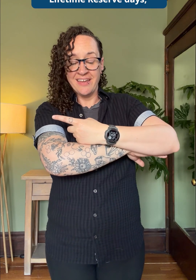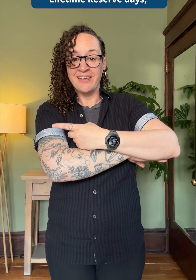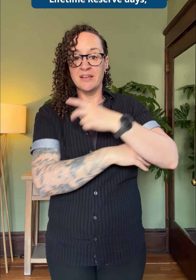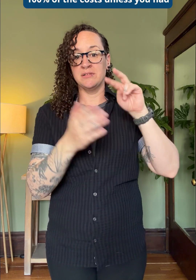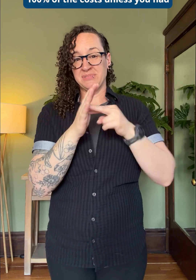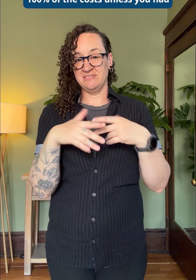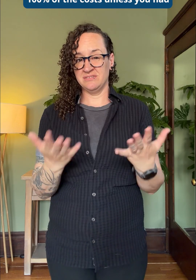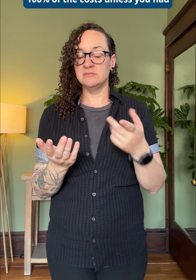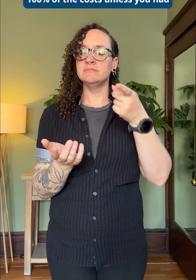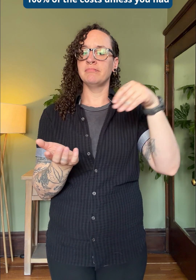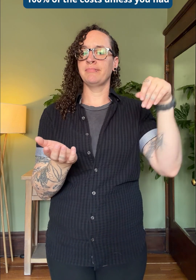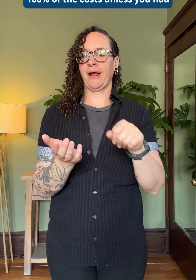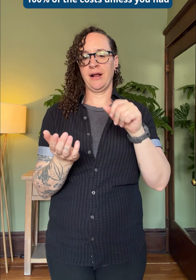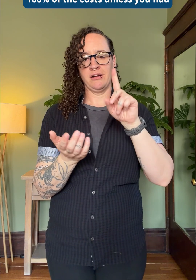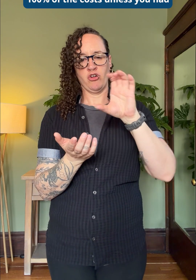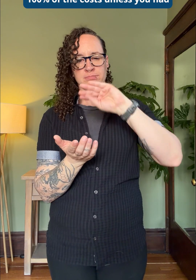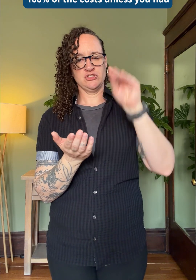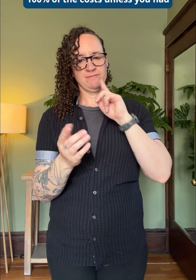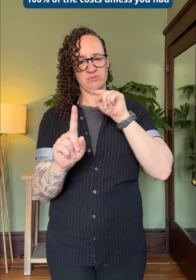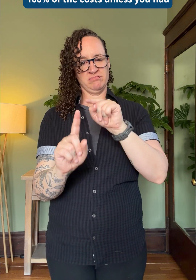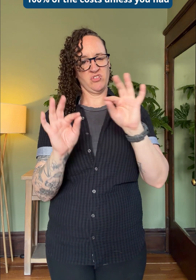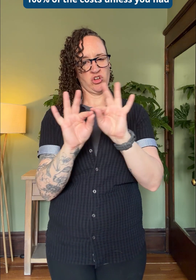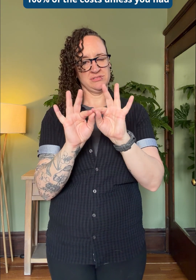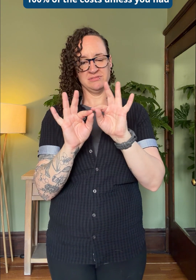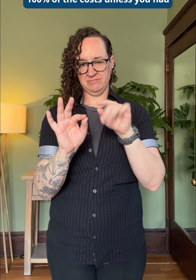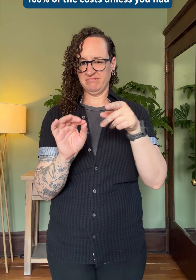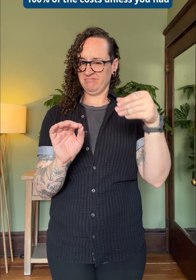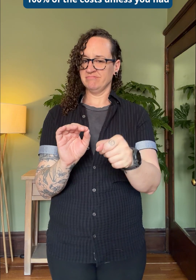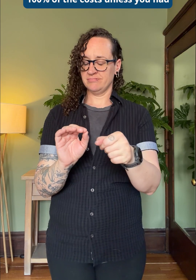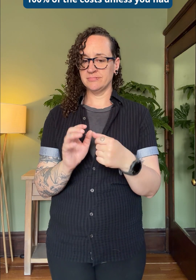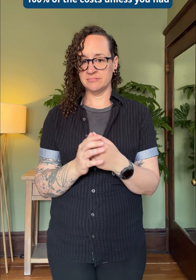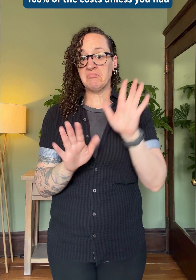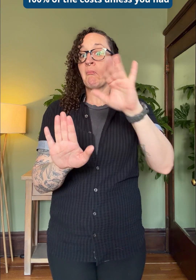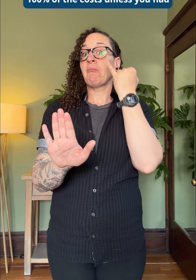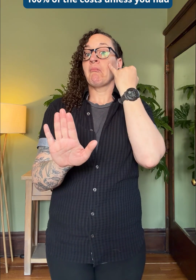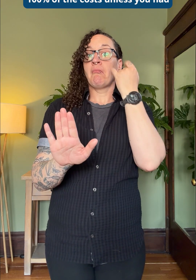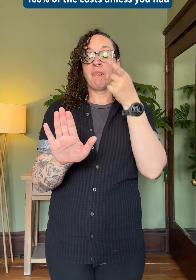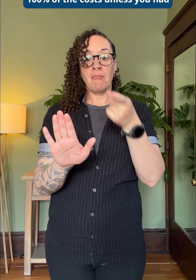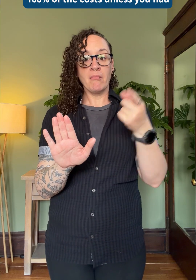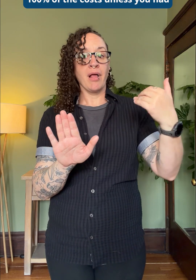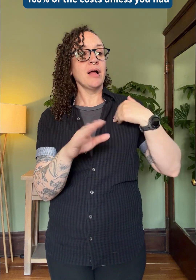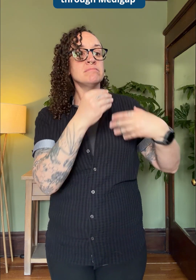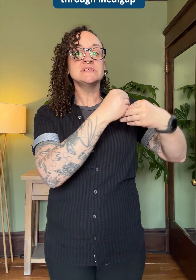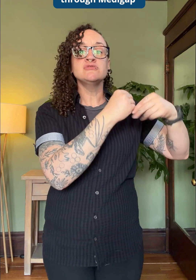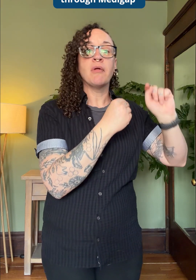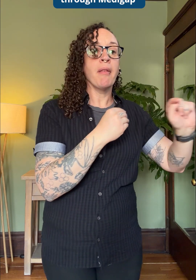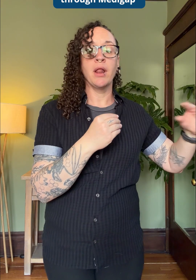be responsible for 100% of the costs unless you had additional